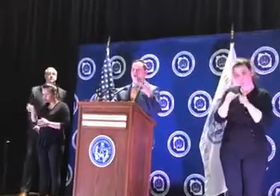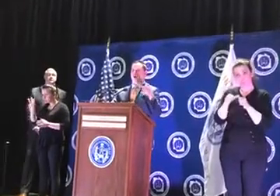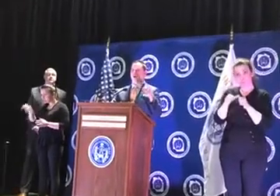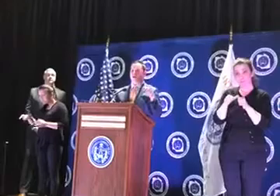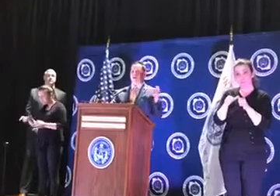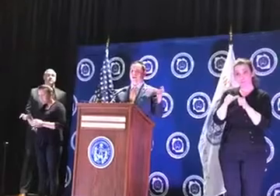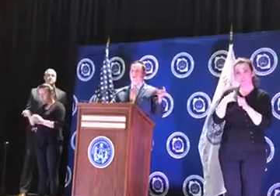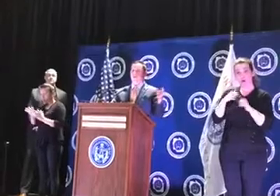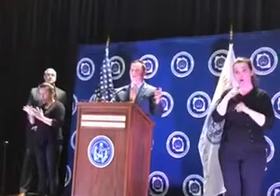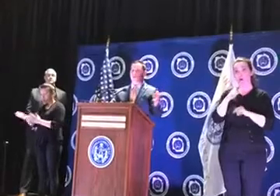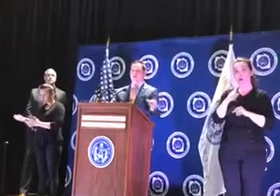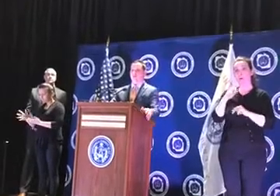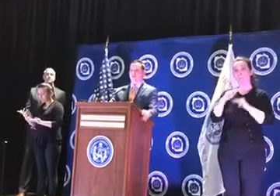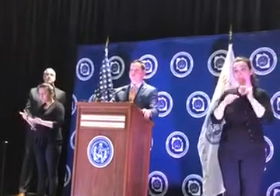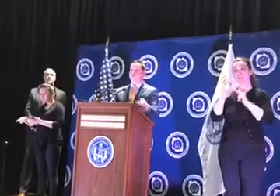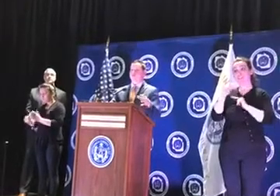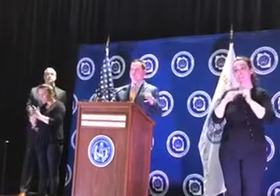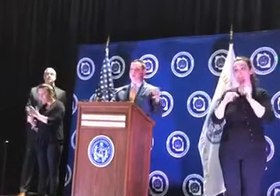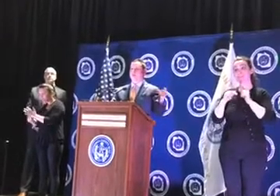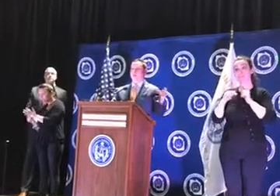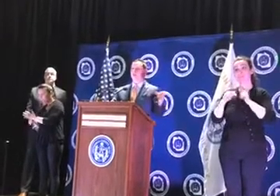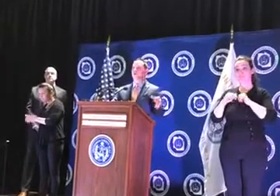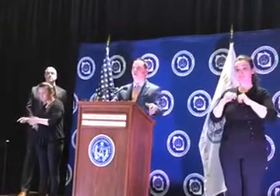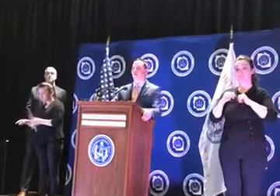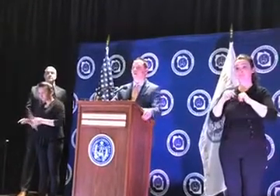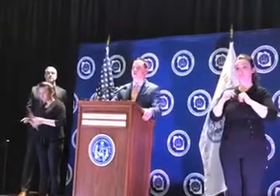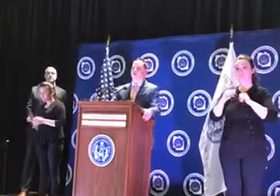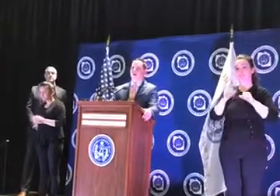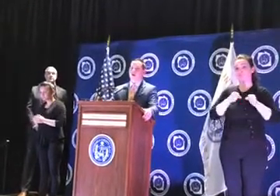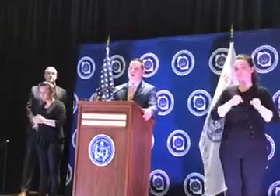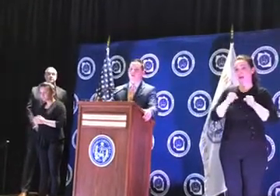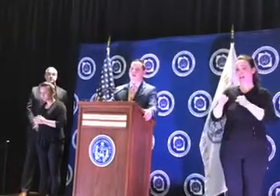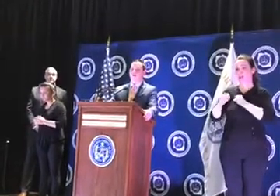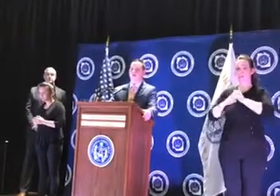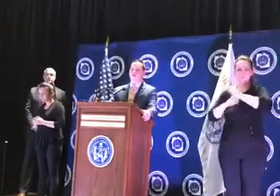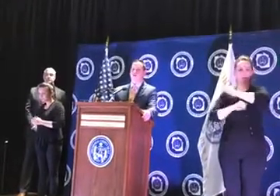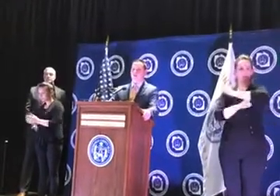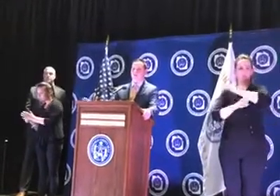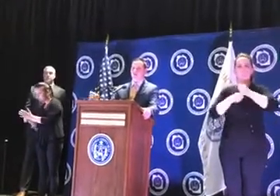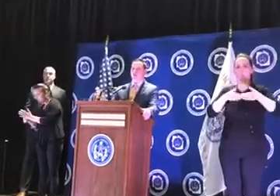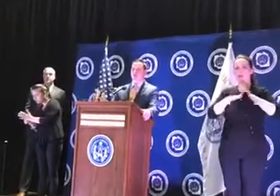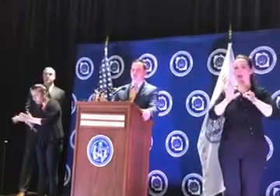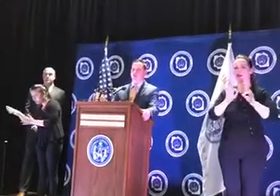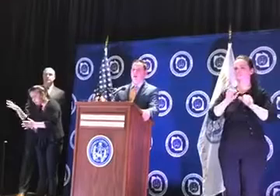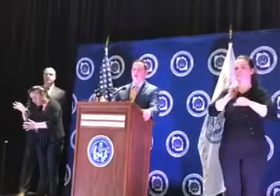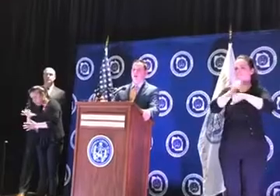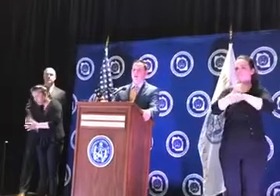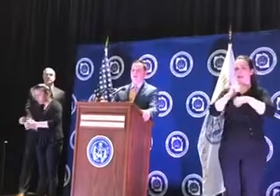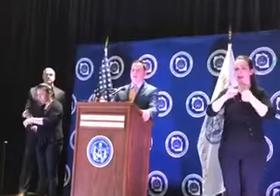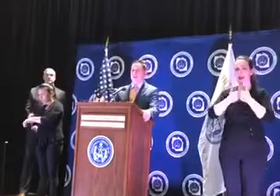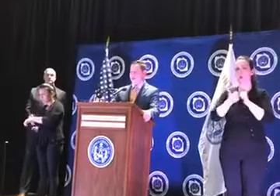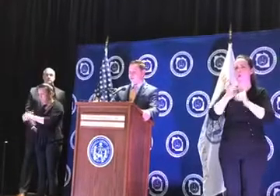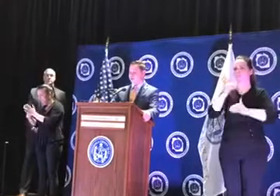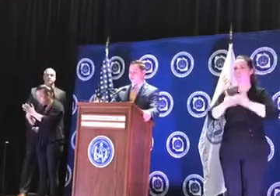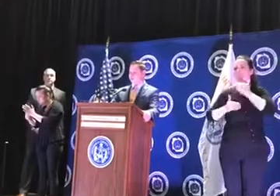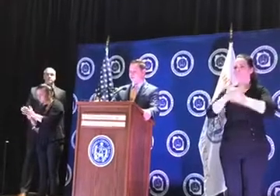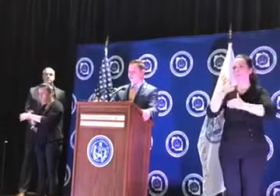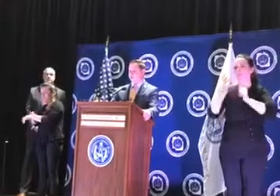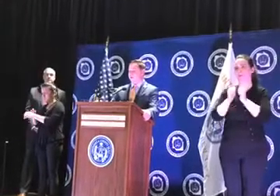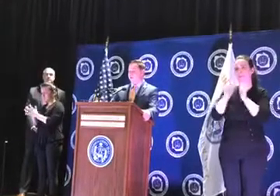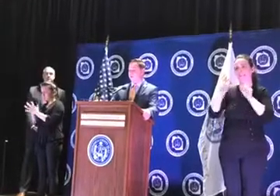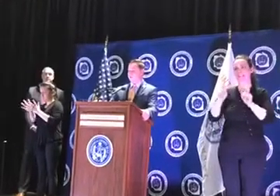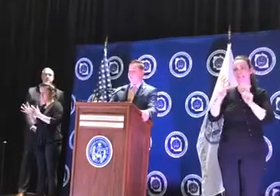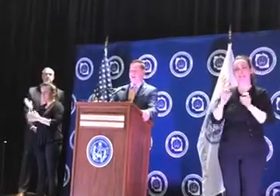a new partner that has new turn times, you utilize that partner. But related to staying ahead of the